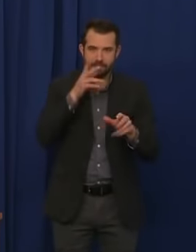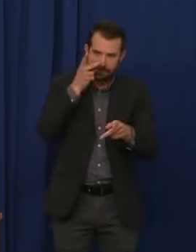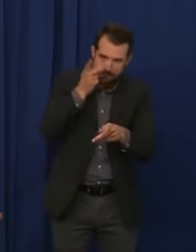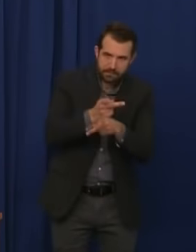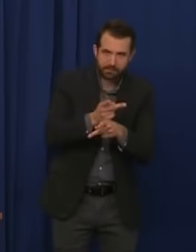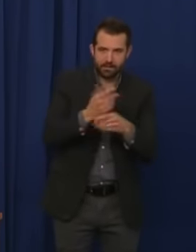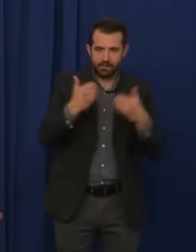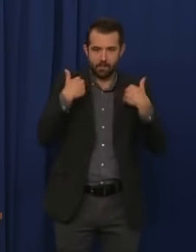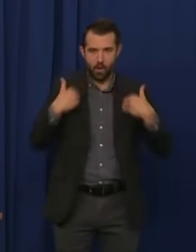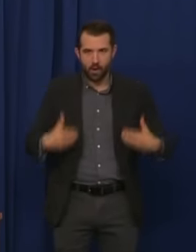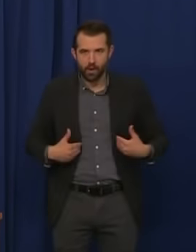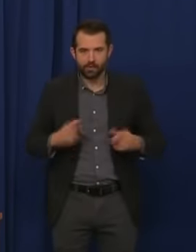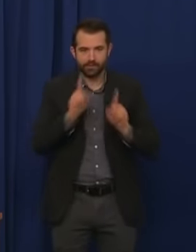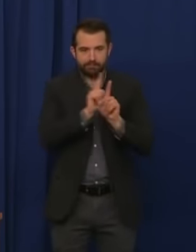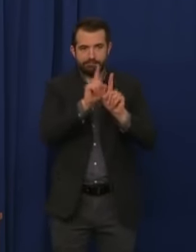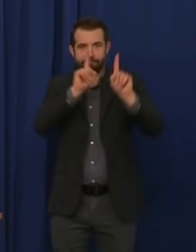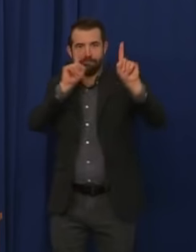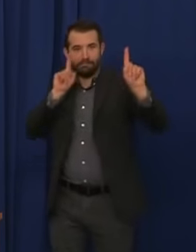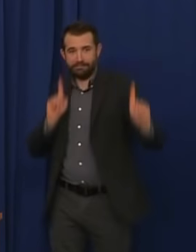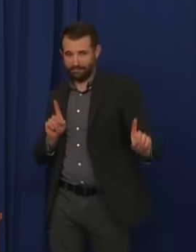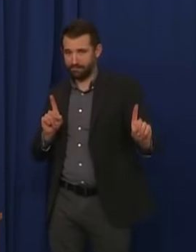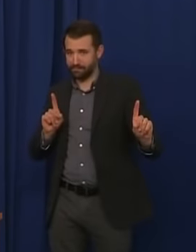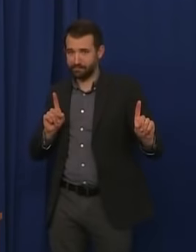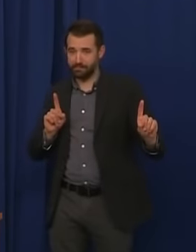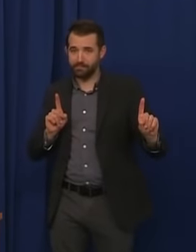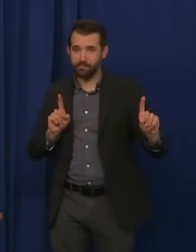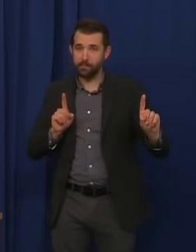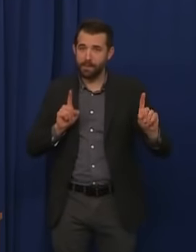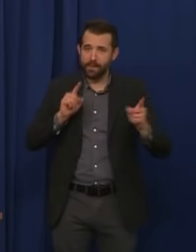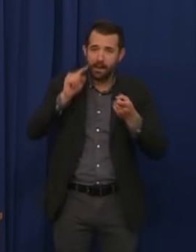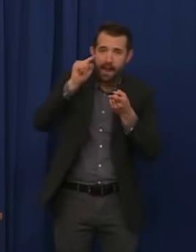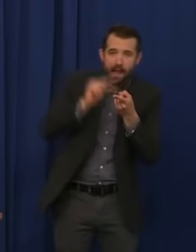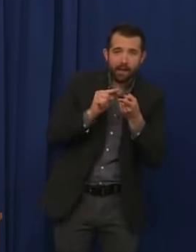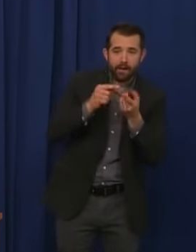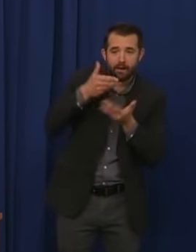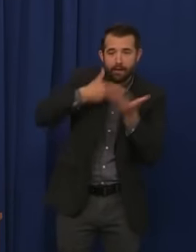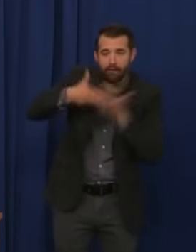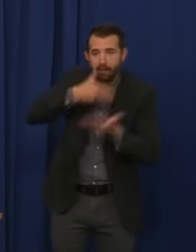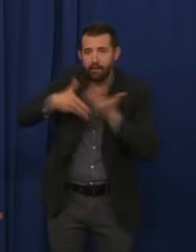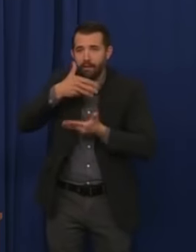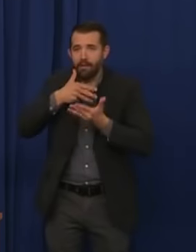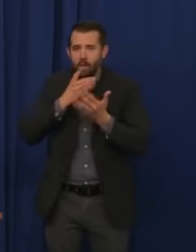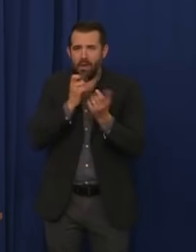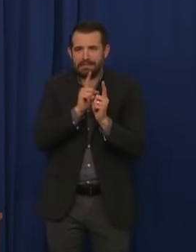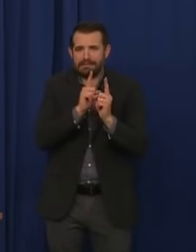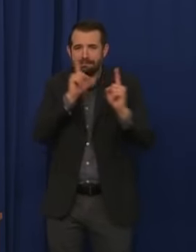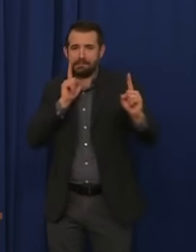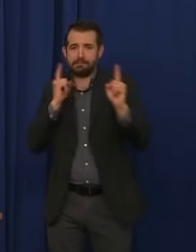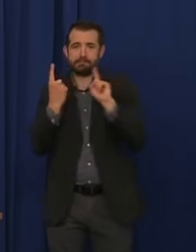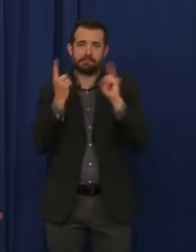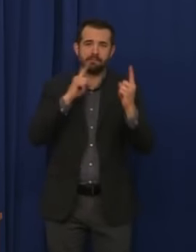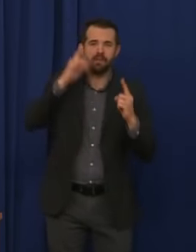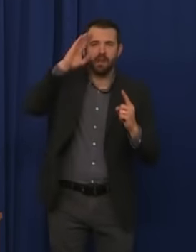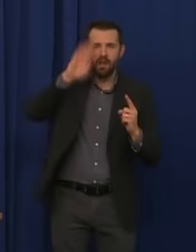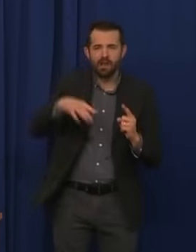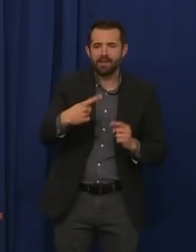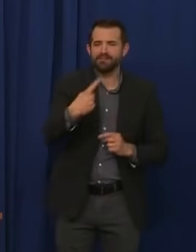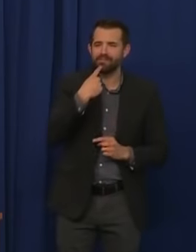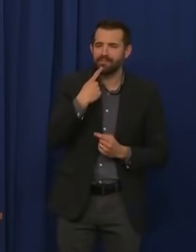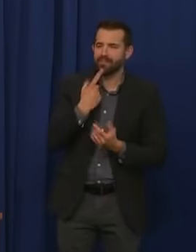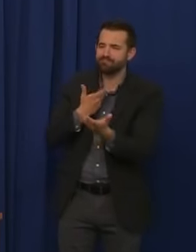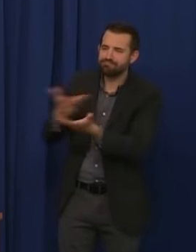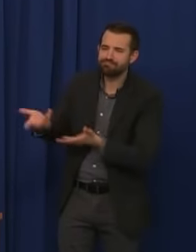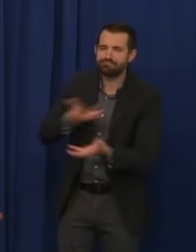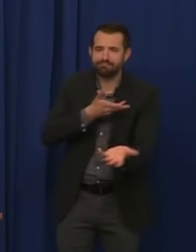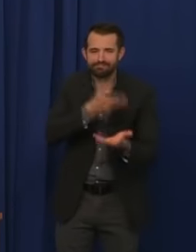distancing and that minimizes close personal interaction? Something we all miss. What is the impact of